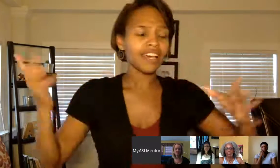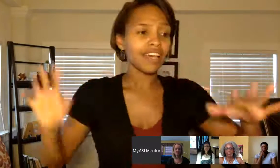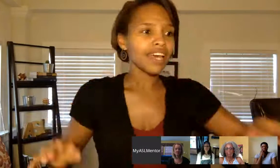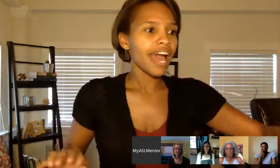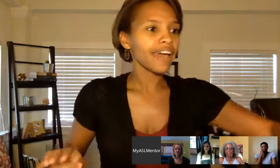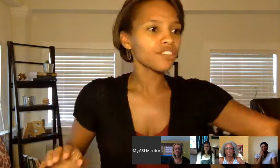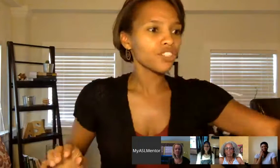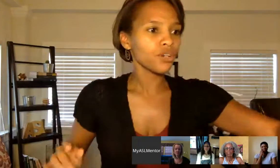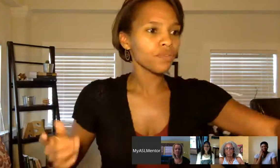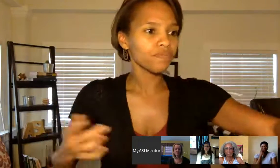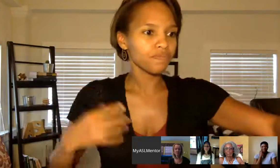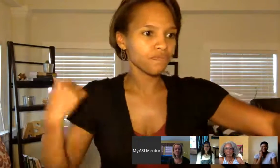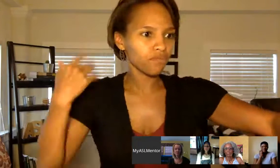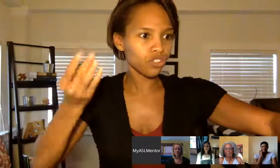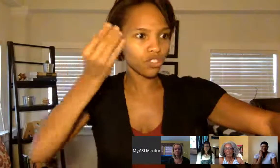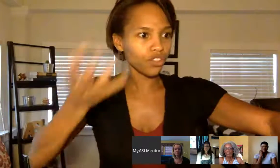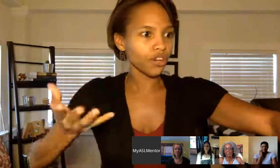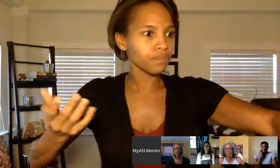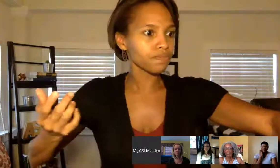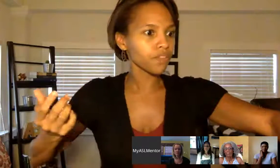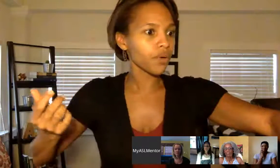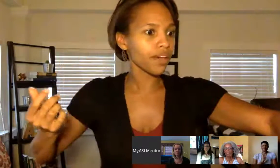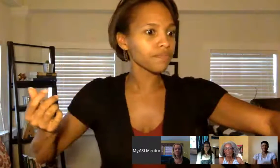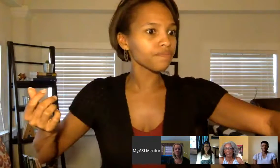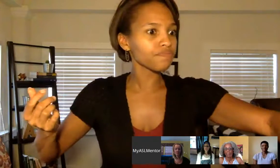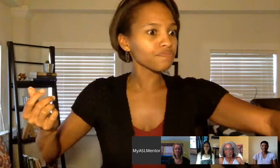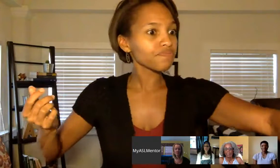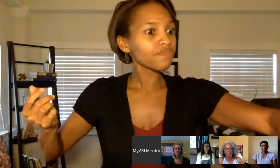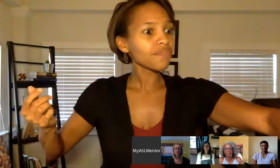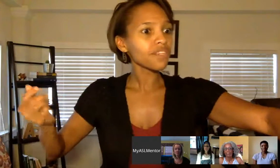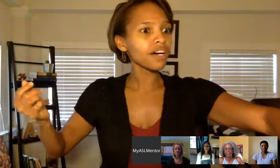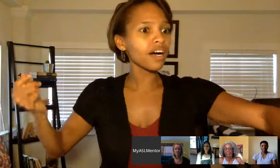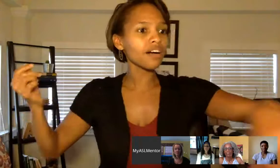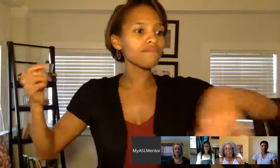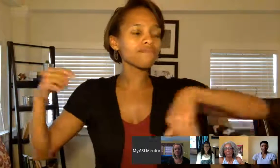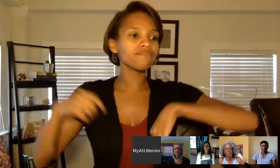sign, and so just so you know. Okay.